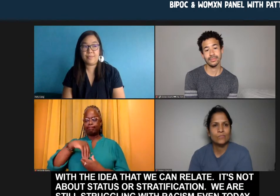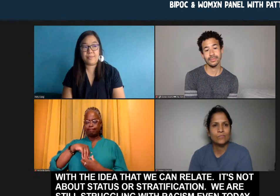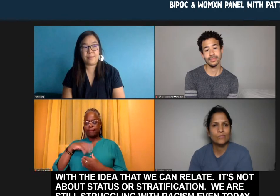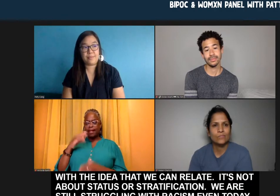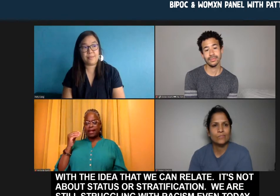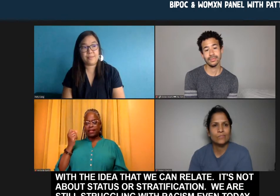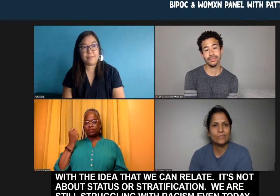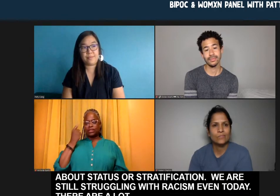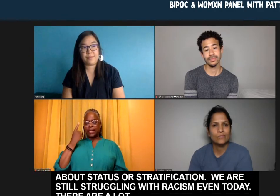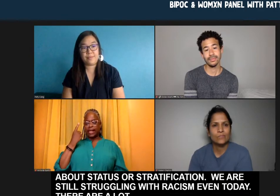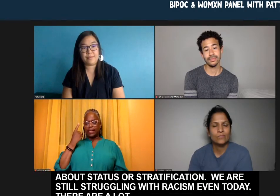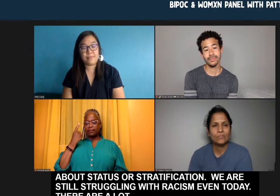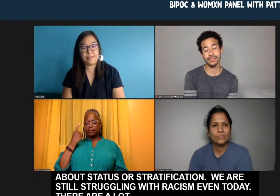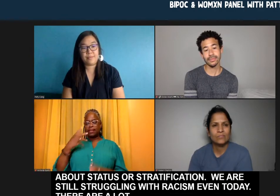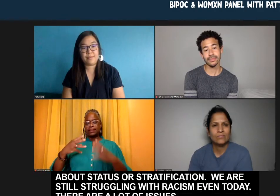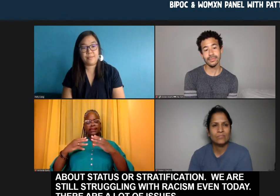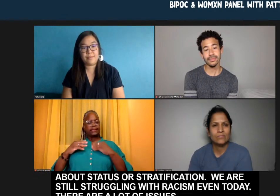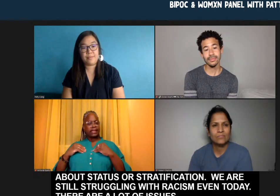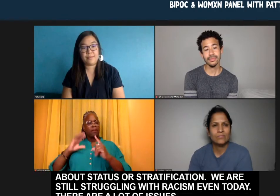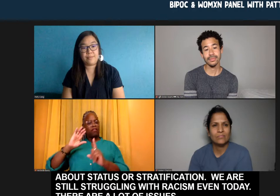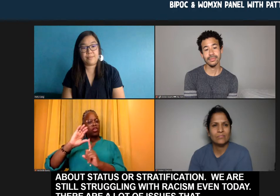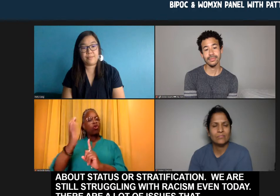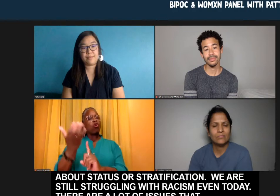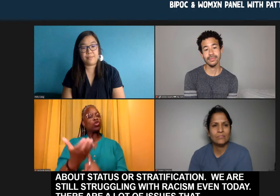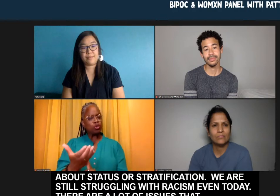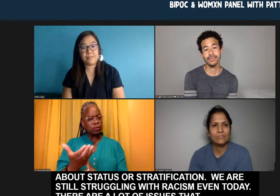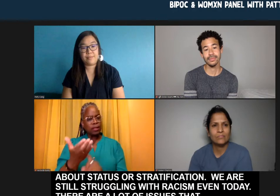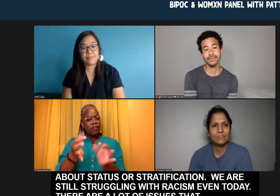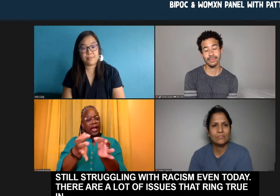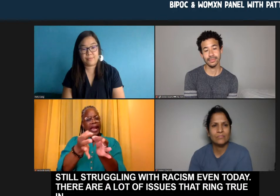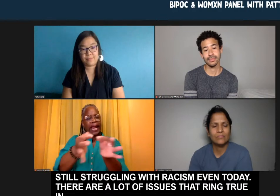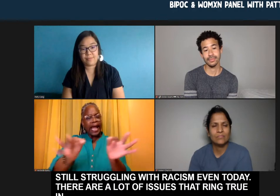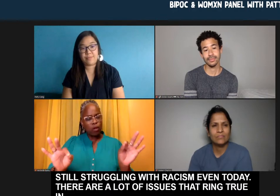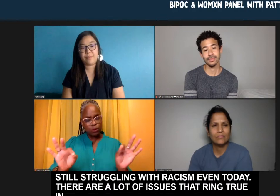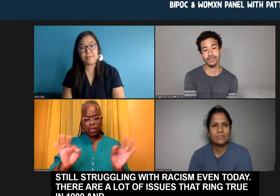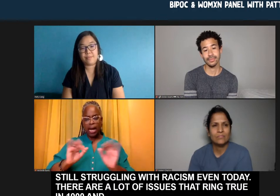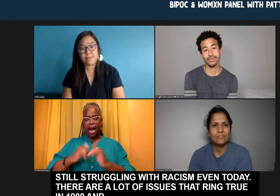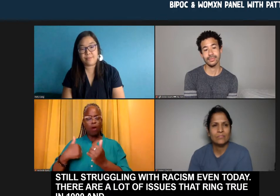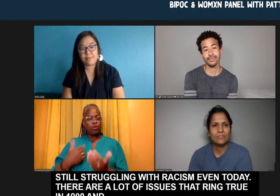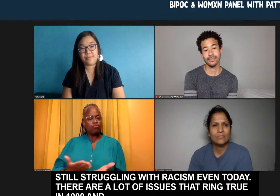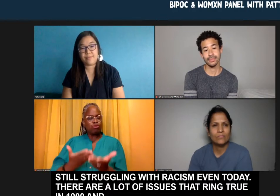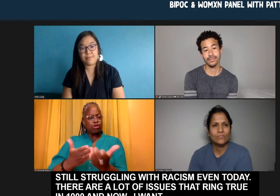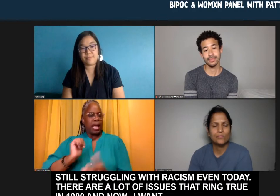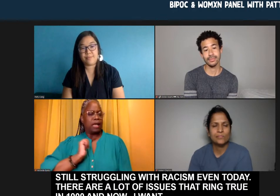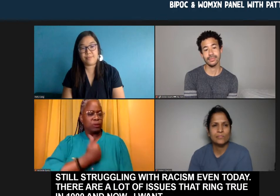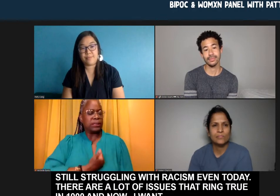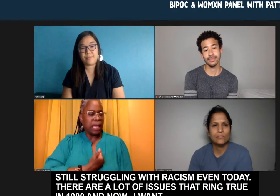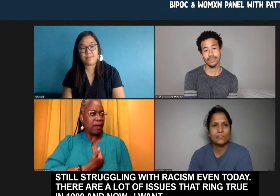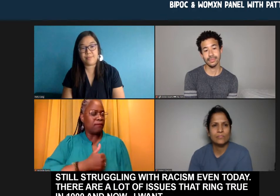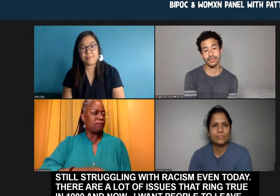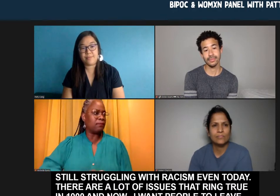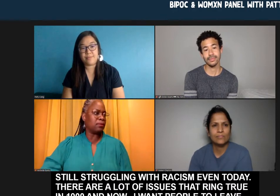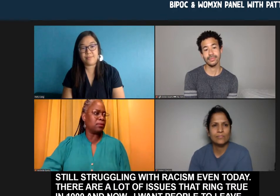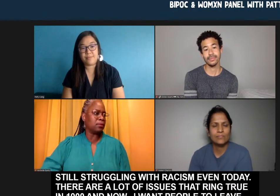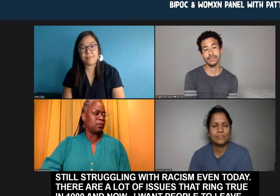in 1900 and now, but I want people to leave with understanding that, with an acceptance of our